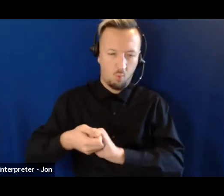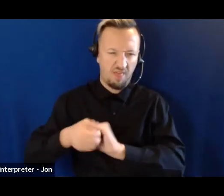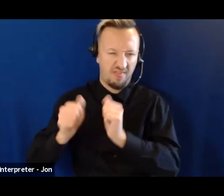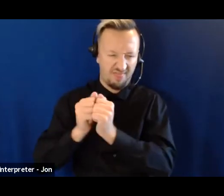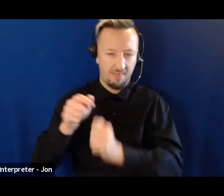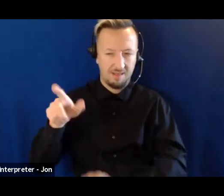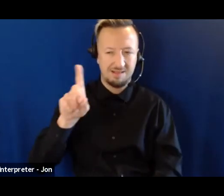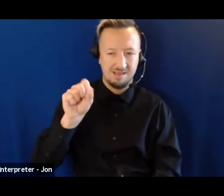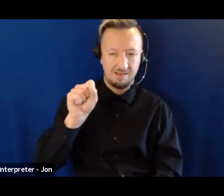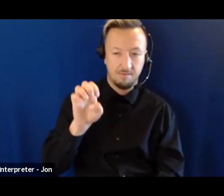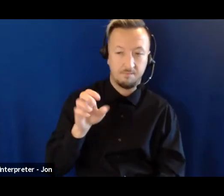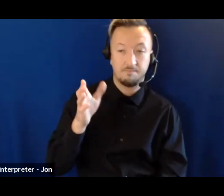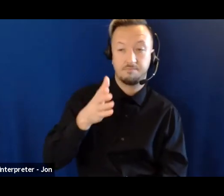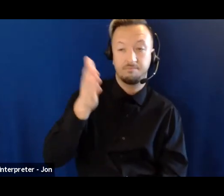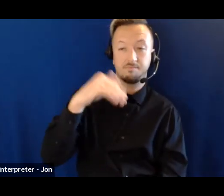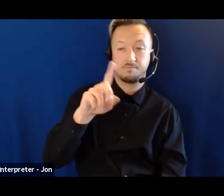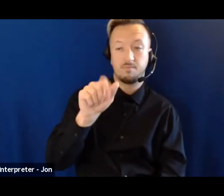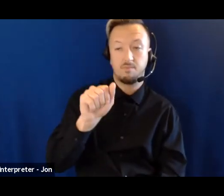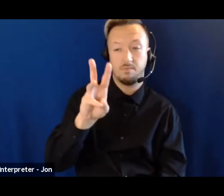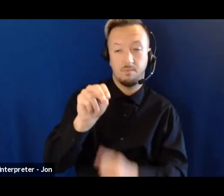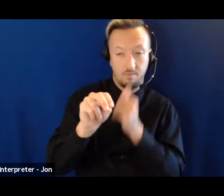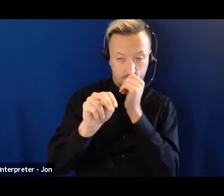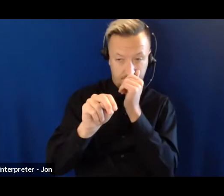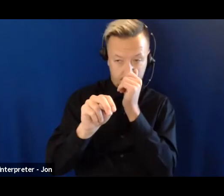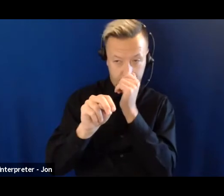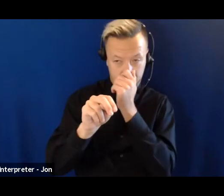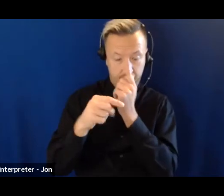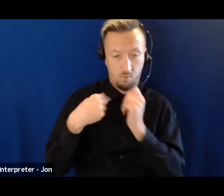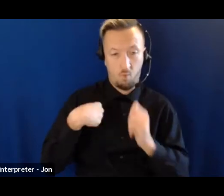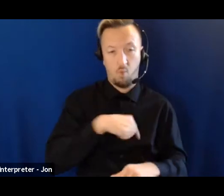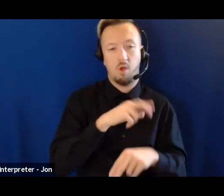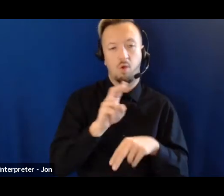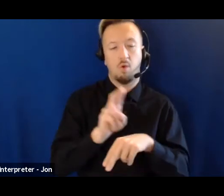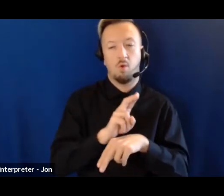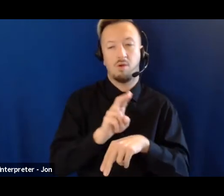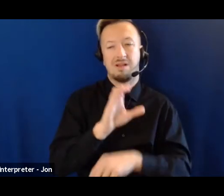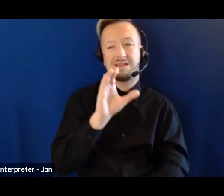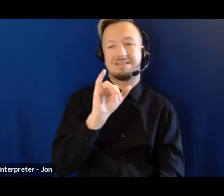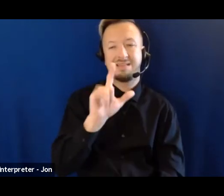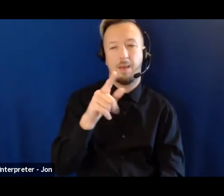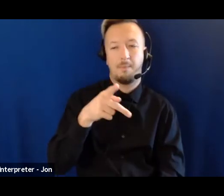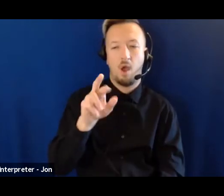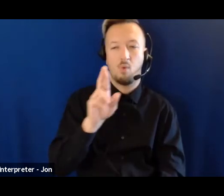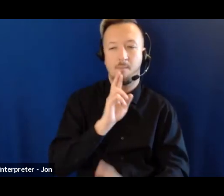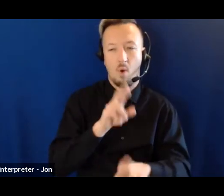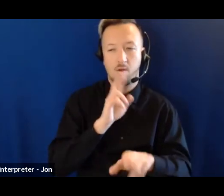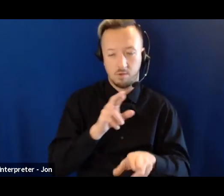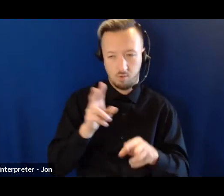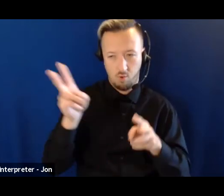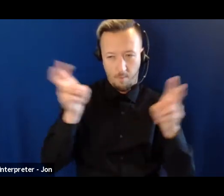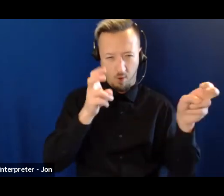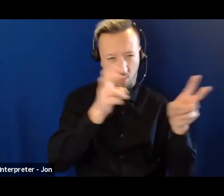Let's see. Don Francis has asked, we use the SIL PPR reports to pull together data